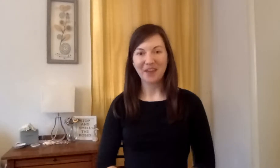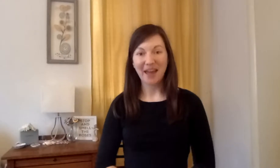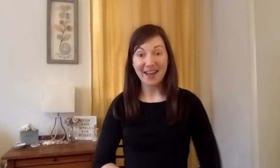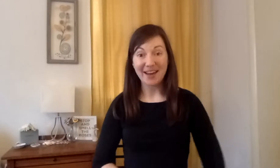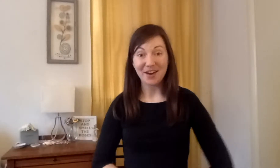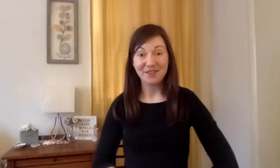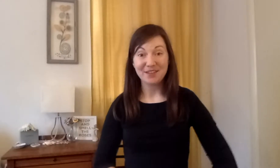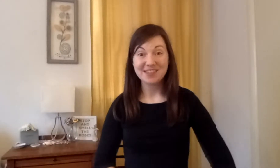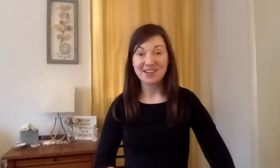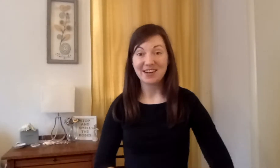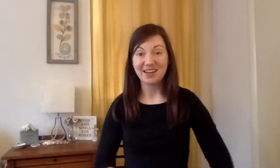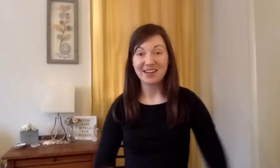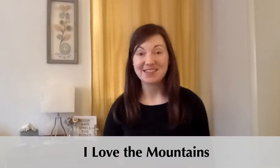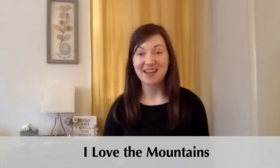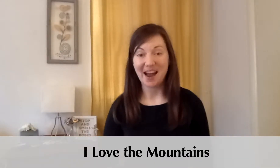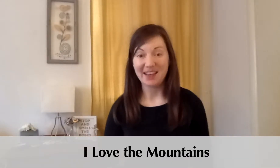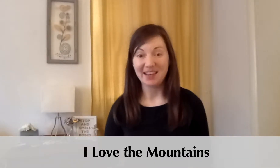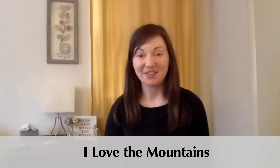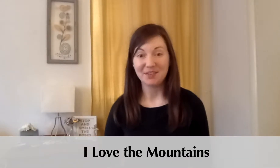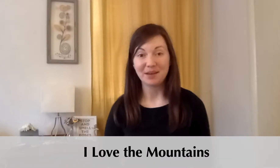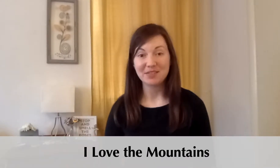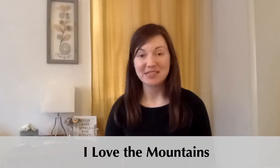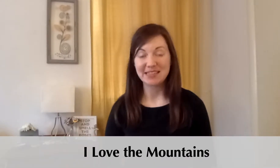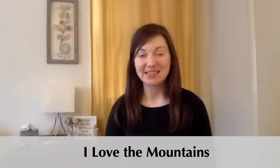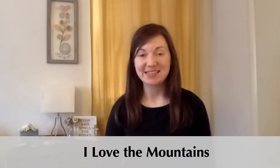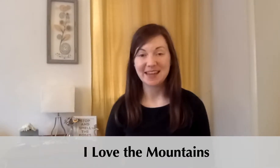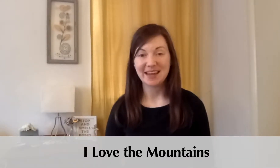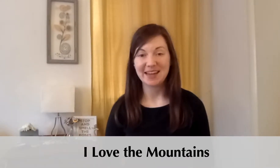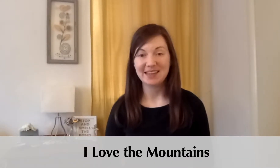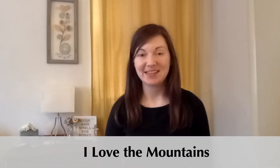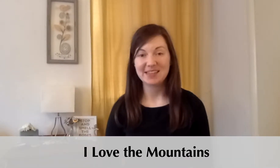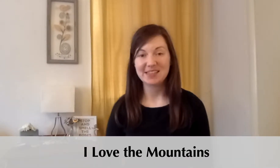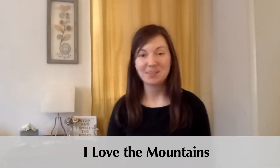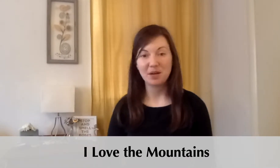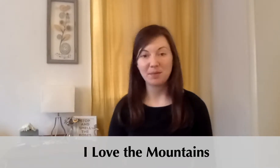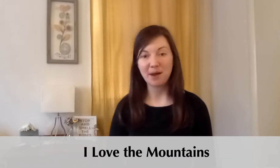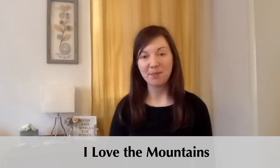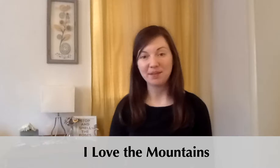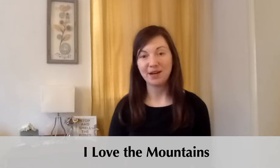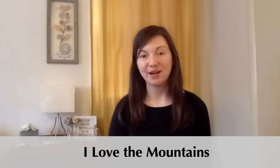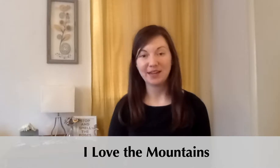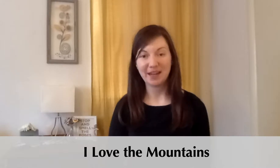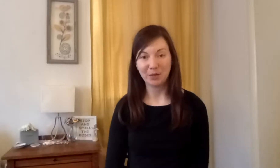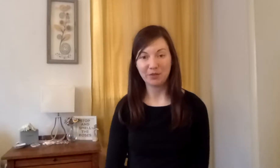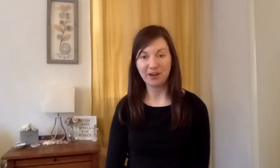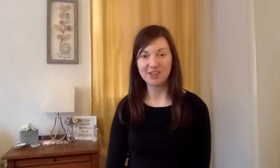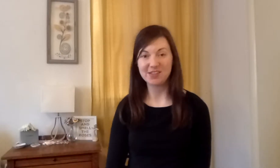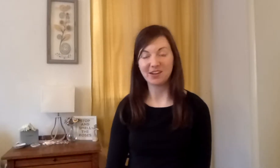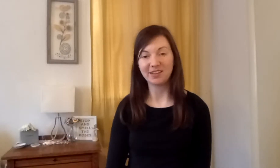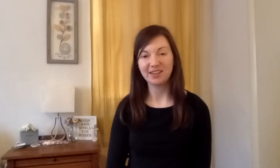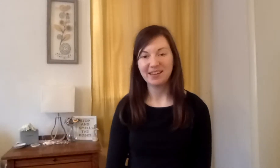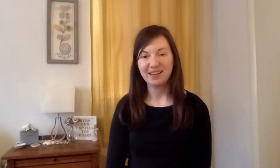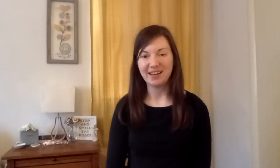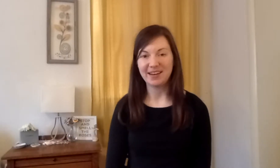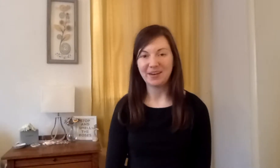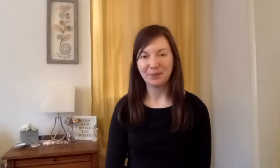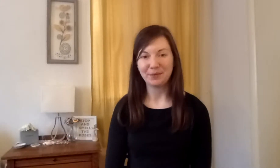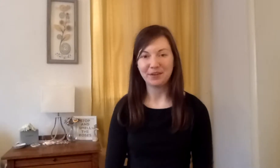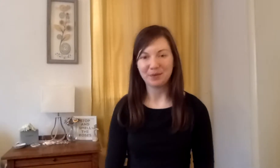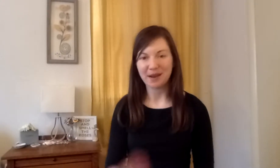Okay, our first song is I Love the Mountains, and this is a pretty popular campfire song, and hopefully you'll recognize